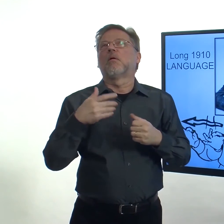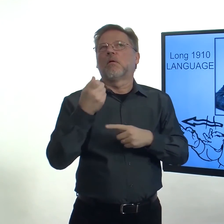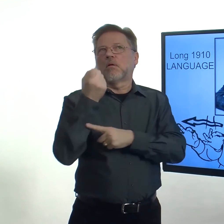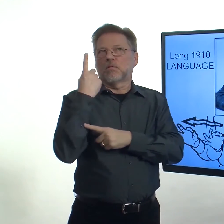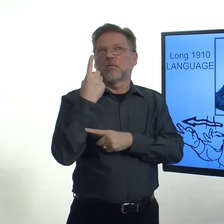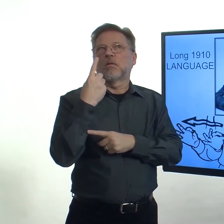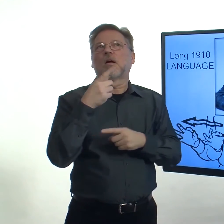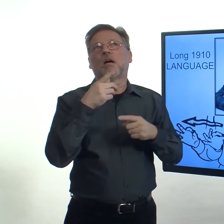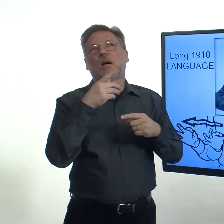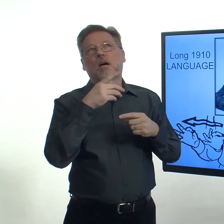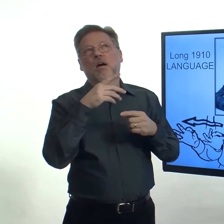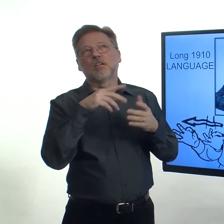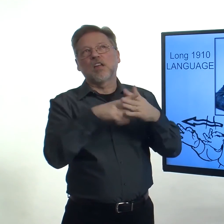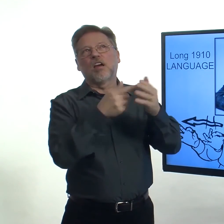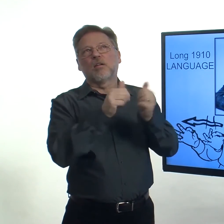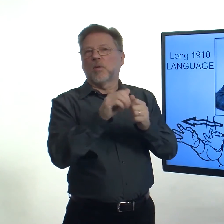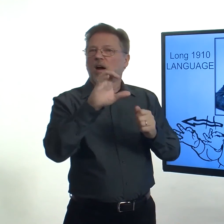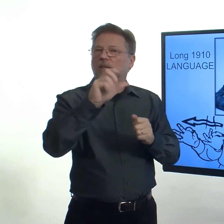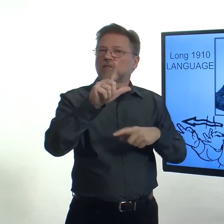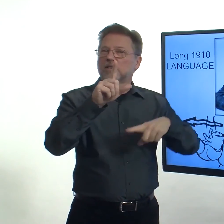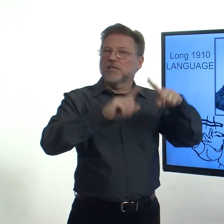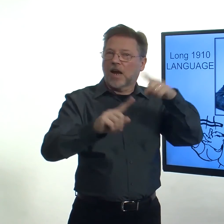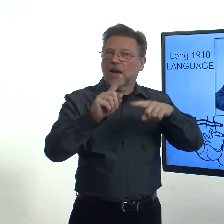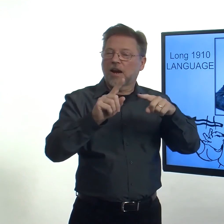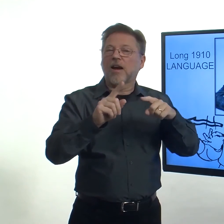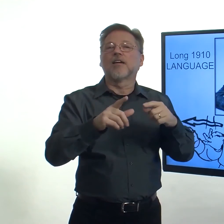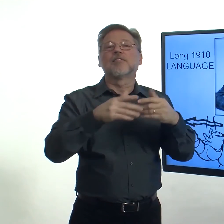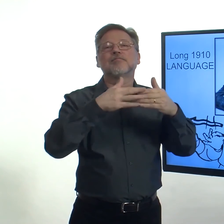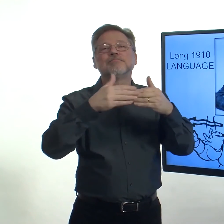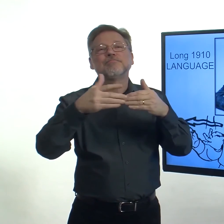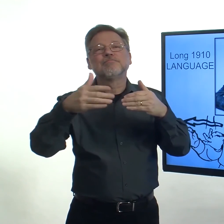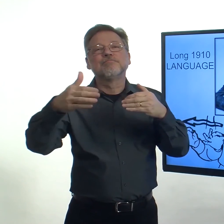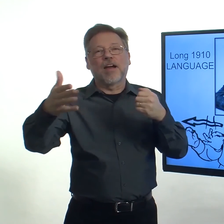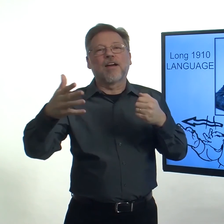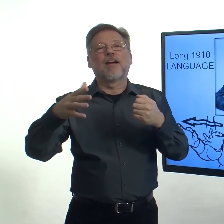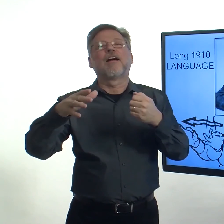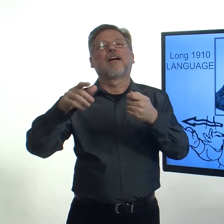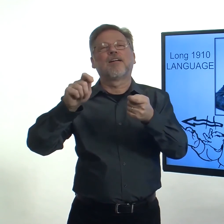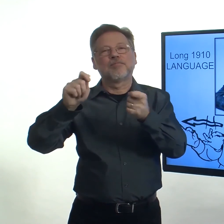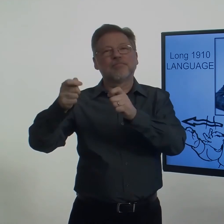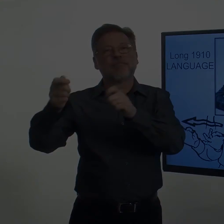explanation can help to understand that what started as a classifier sign eventually changed.